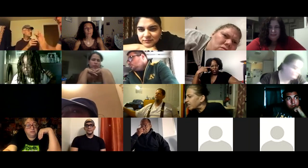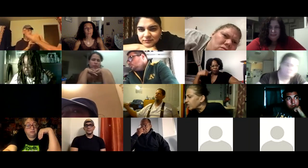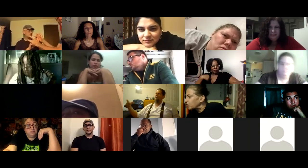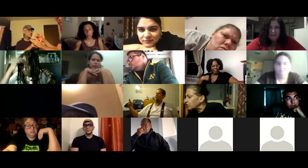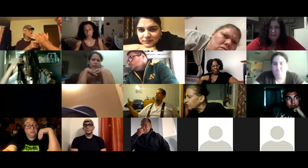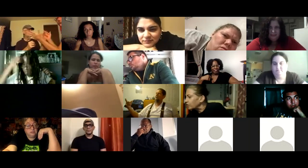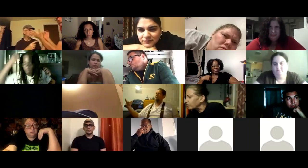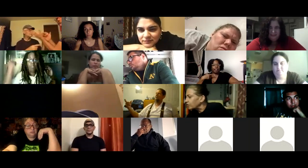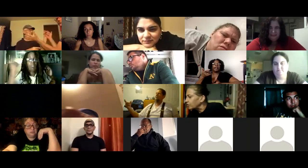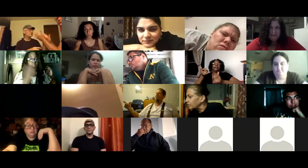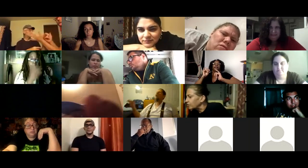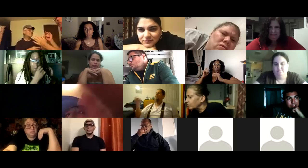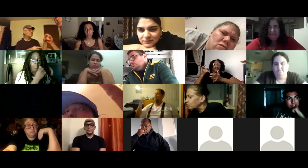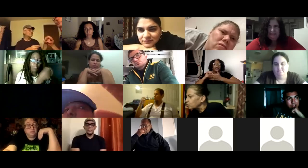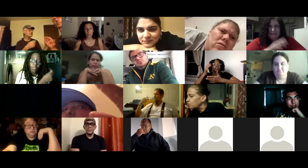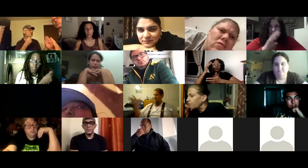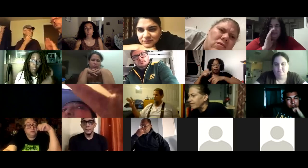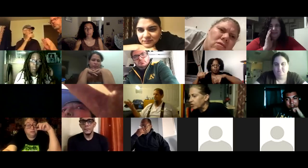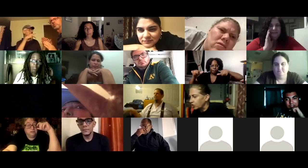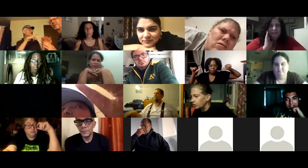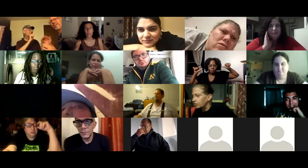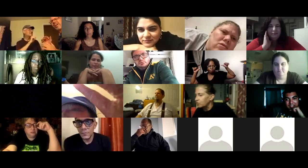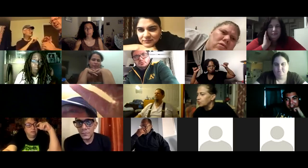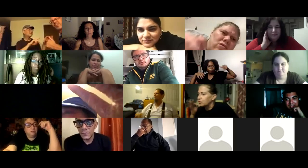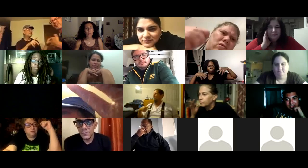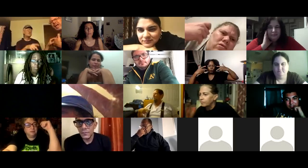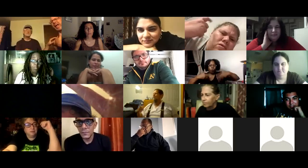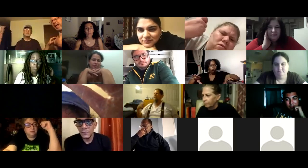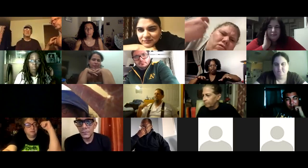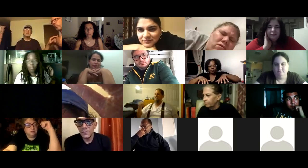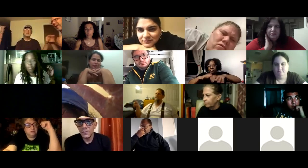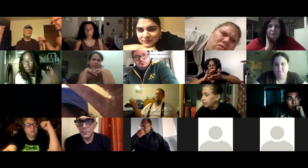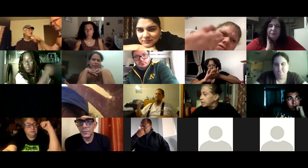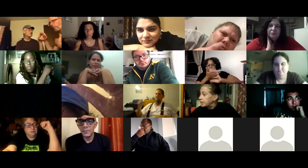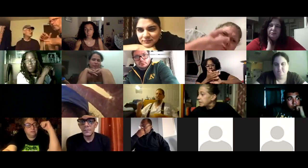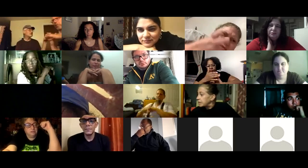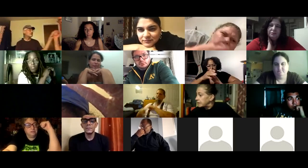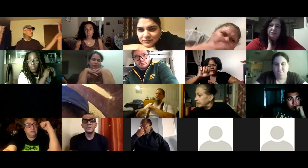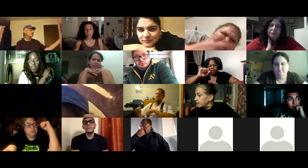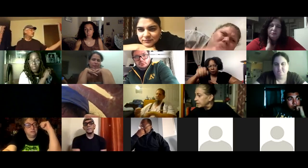this. But there's also, what is the perception on me, right? So maybe I shouldn't be doing this job,